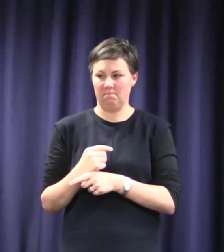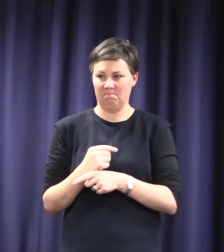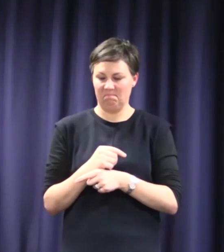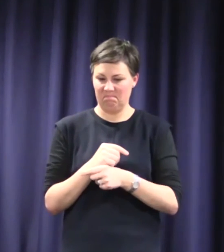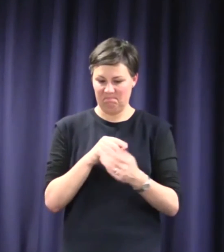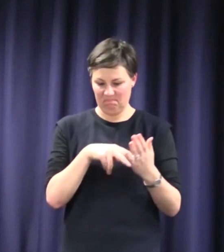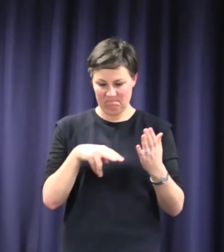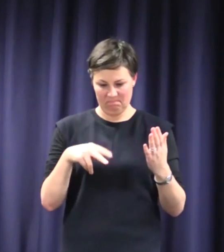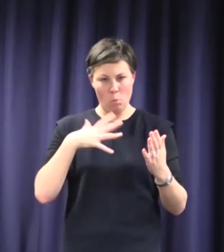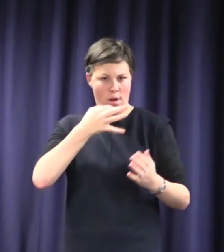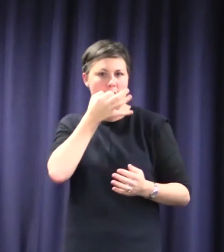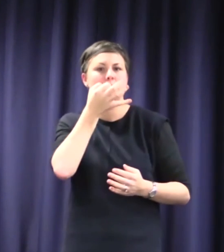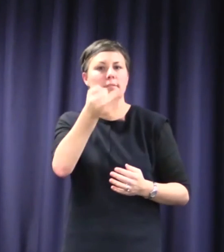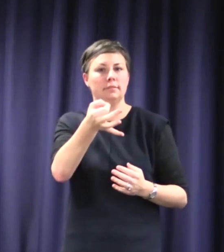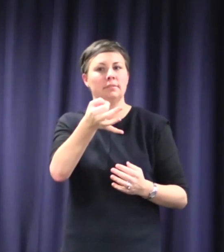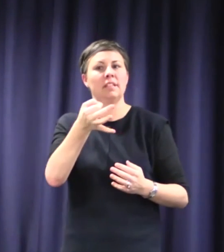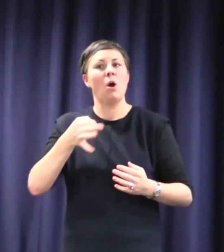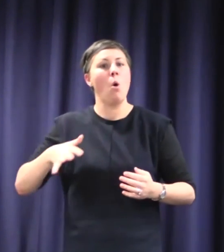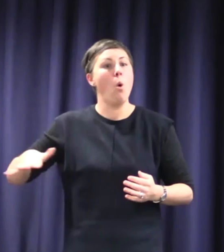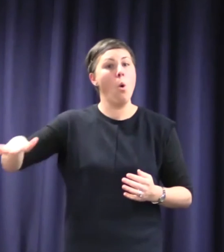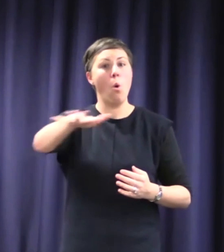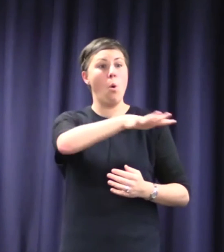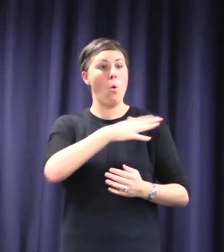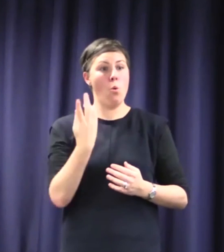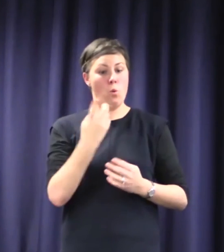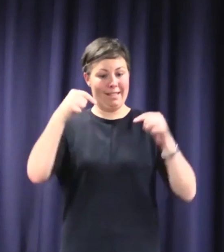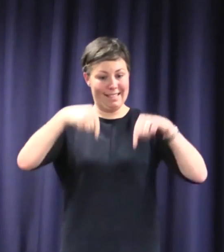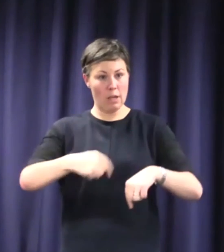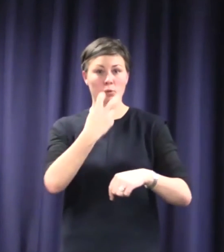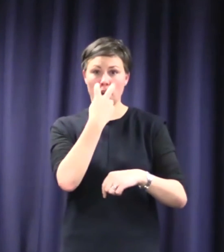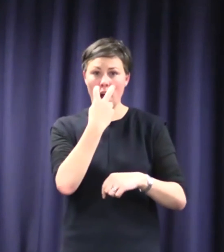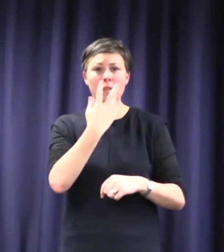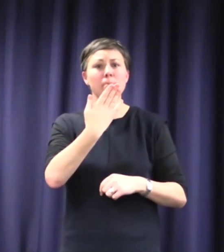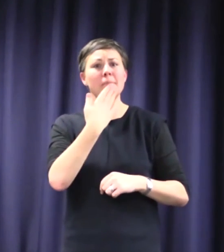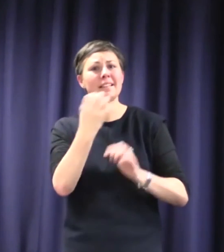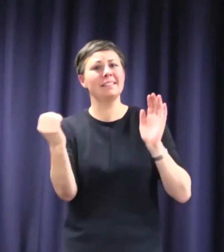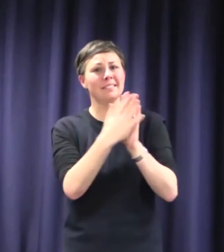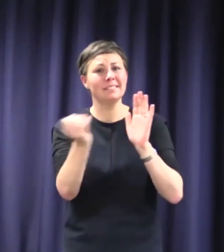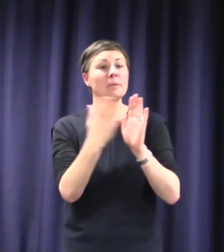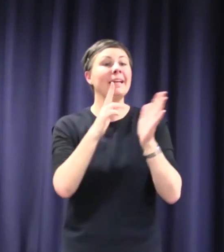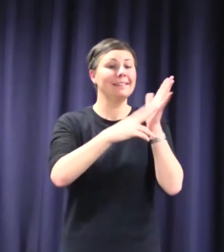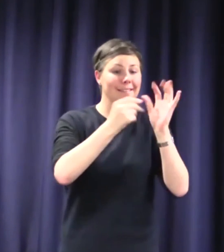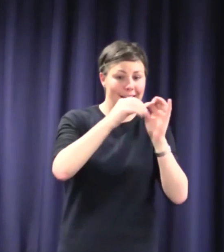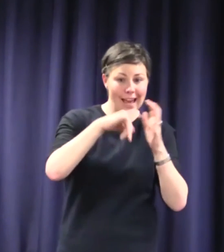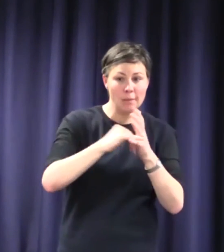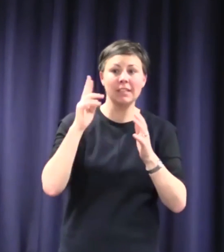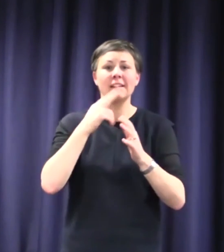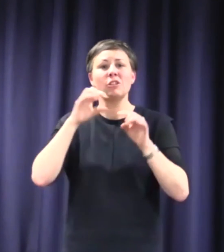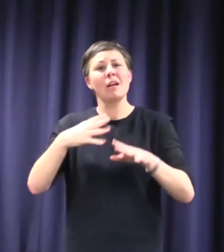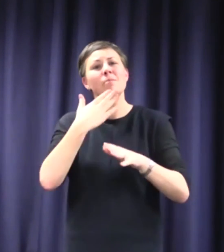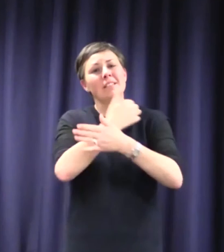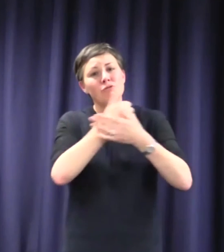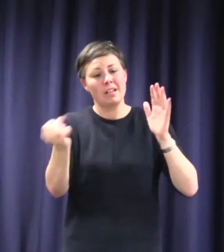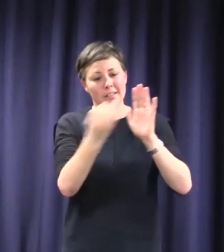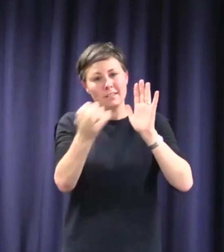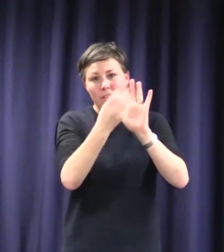is a request for all parties present tonight to please post regular updates on your websites and Facebook